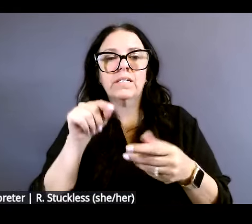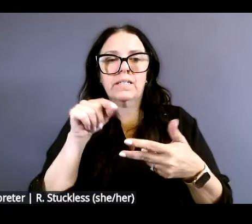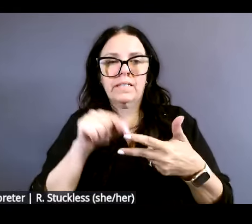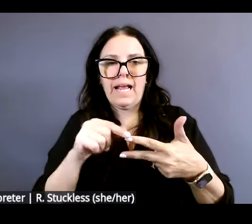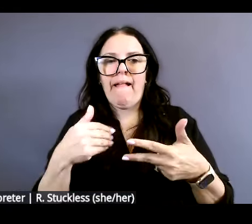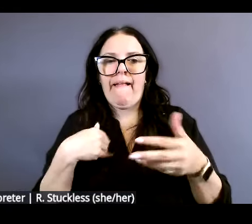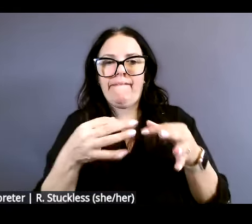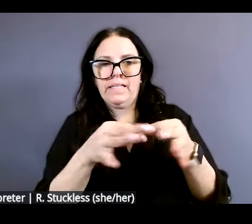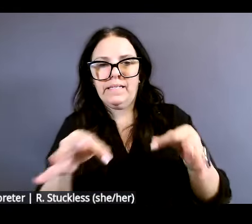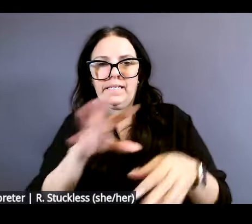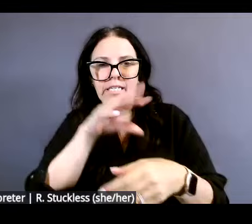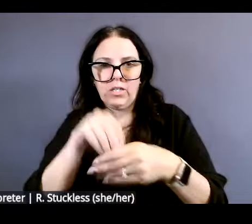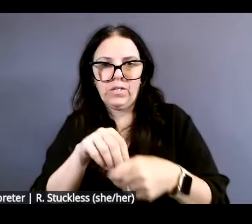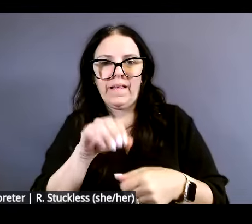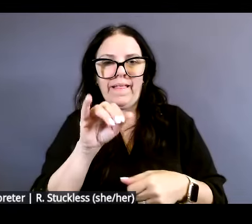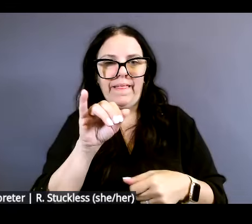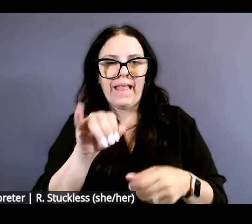of MCL